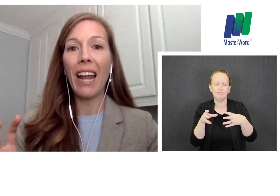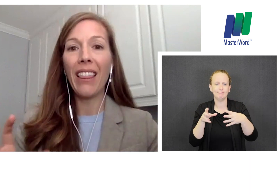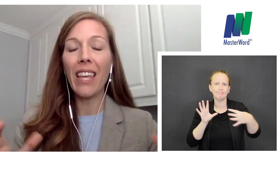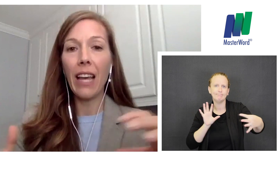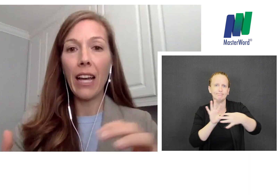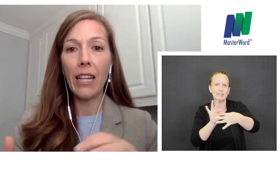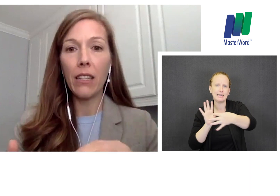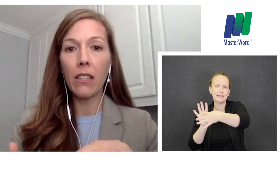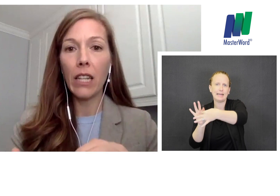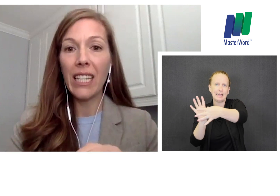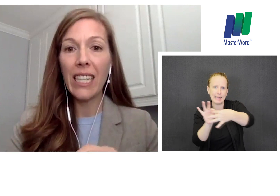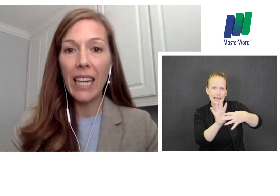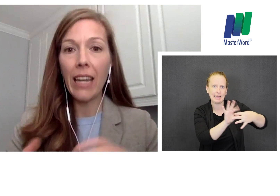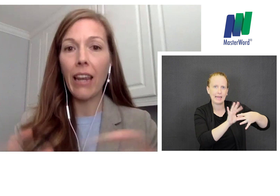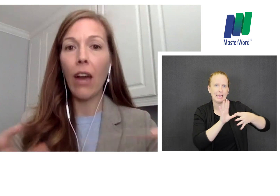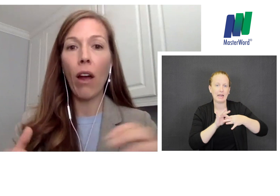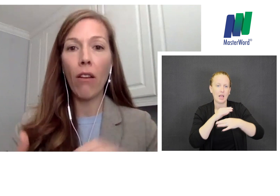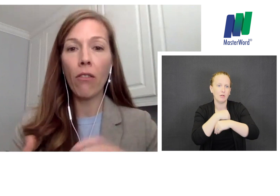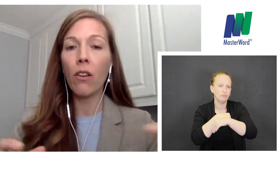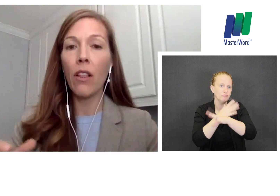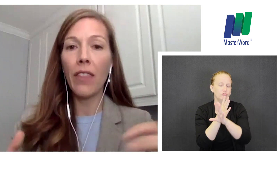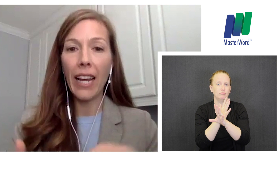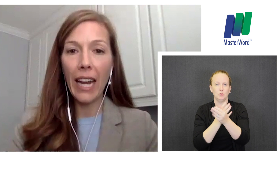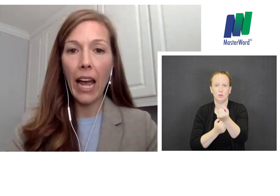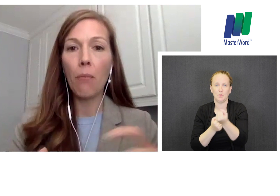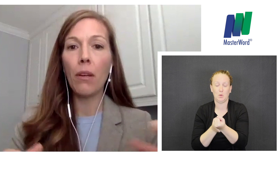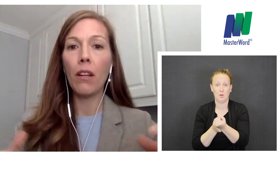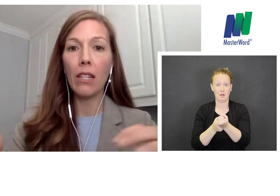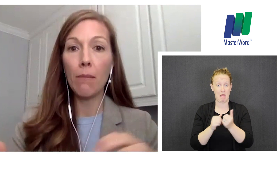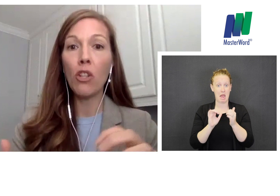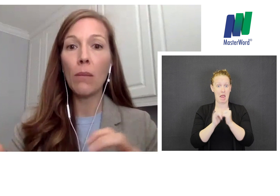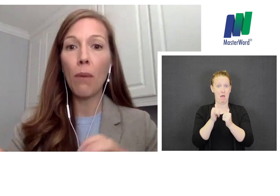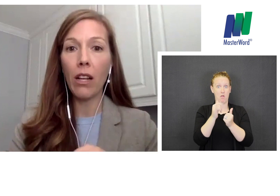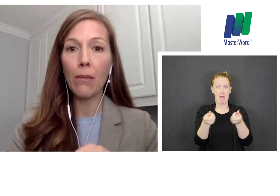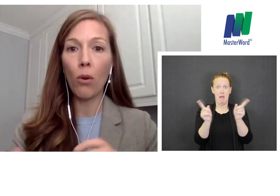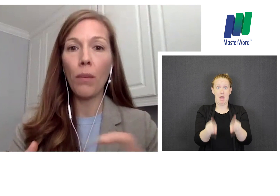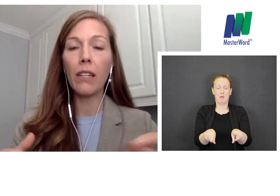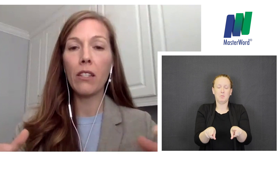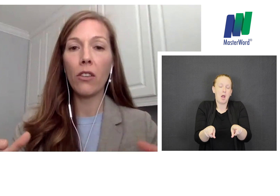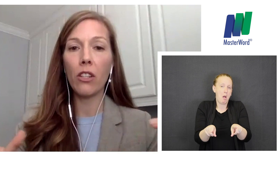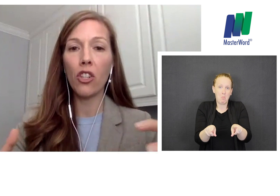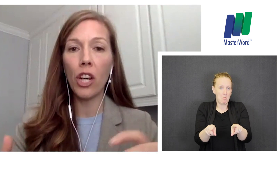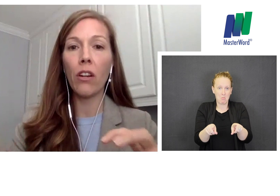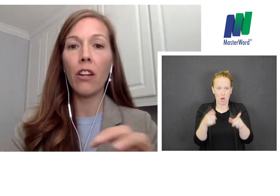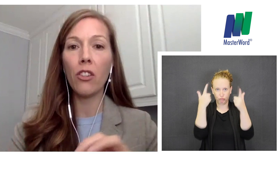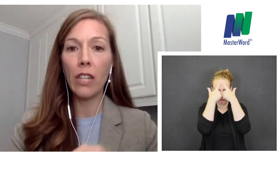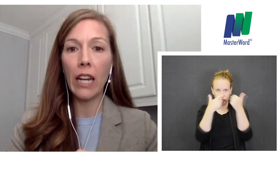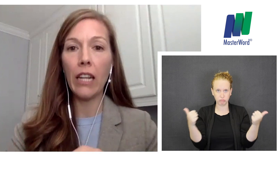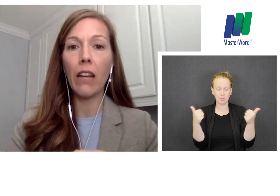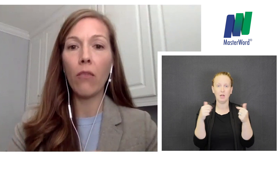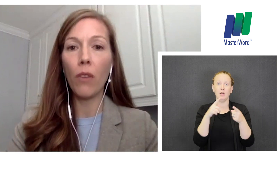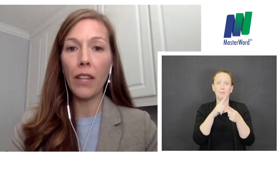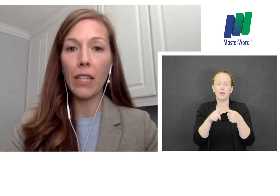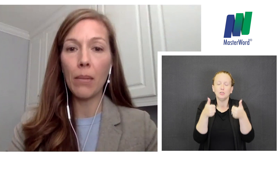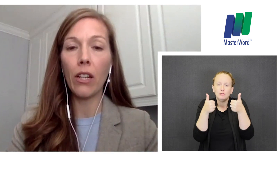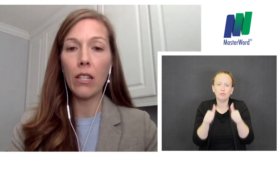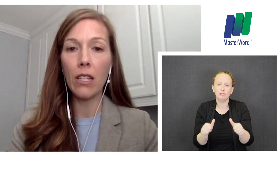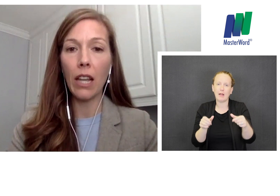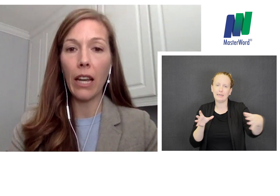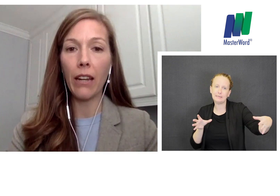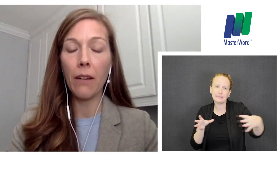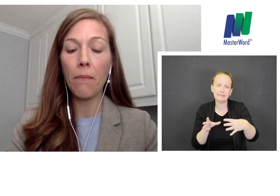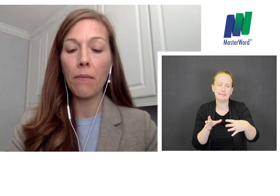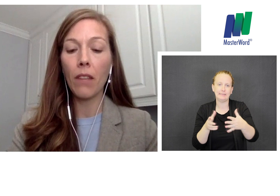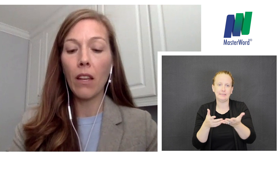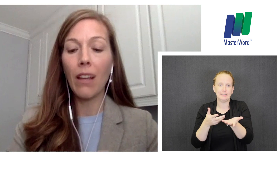And I think that is key. However, that can happen as much as possible because there is a shared understanding of what the experience